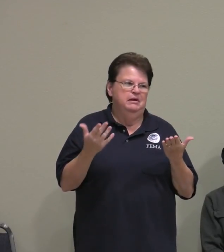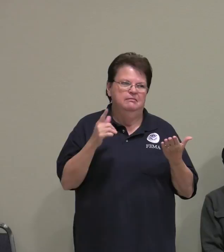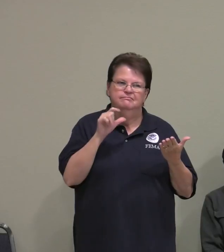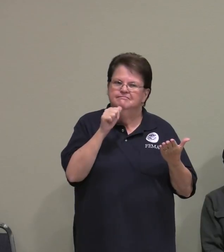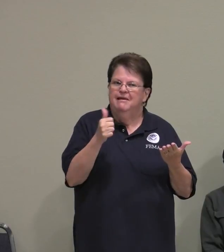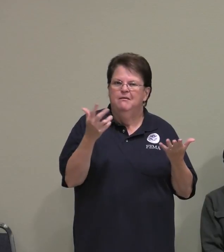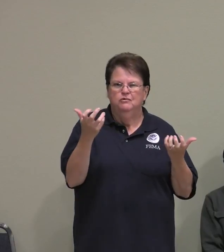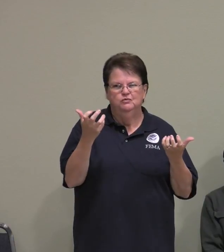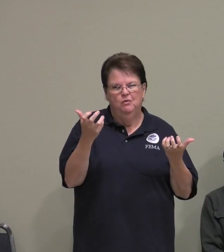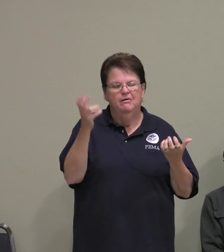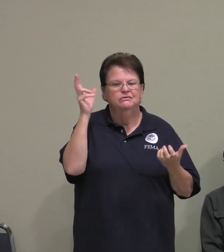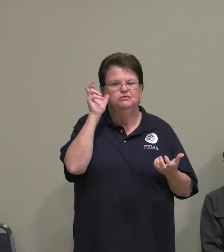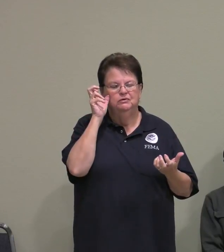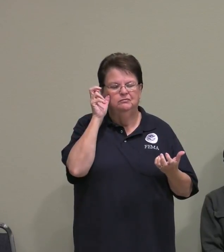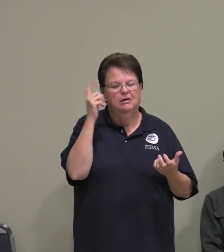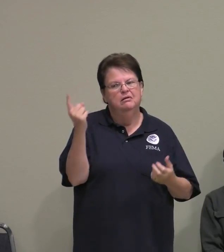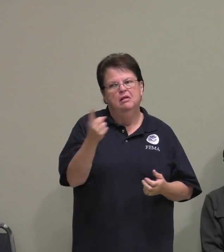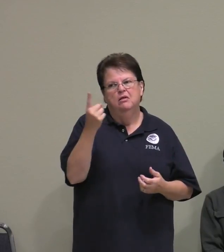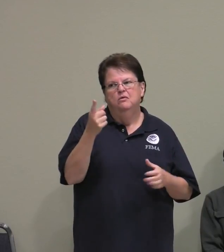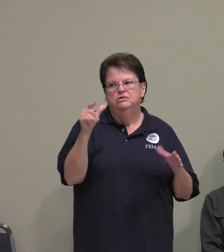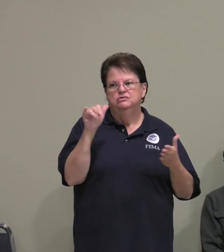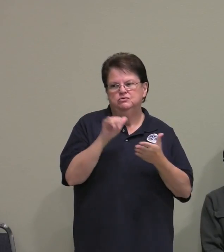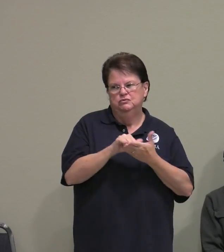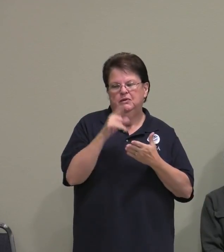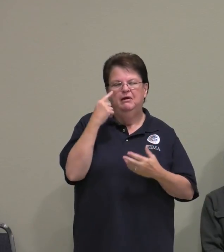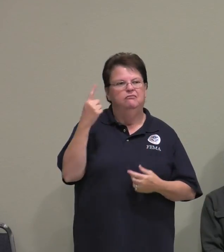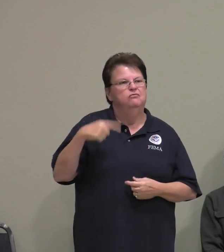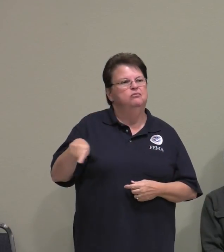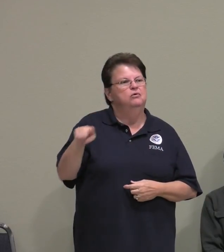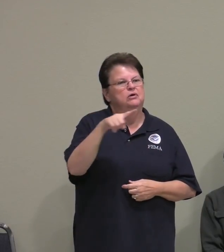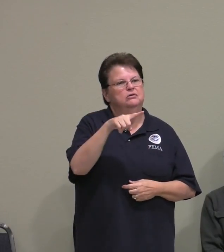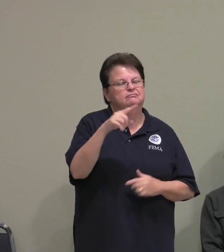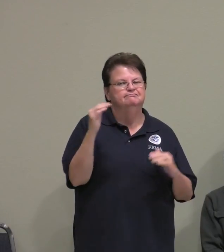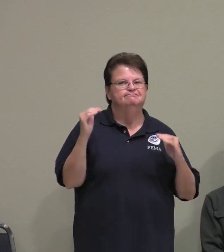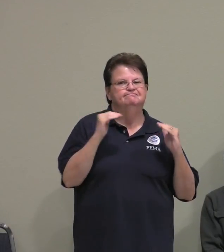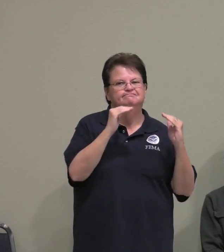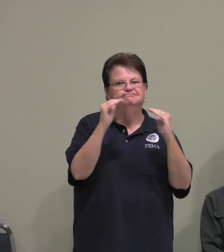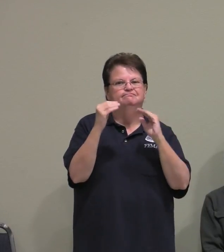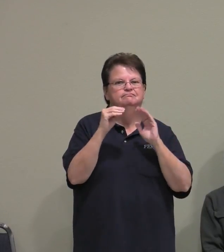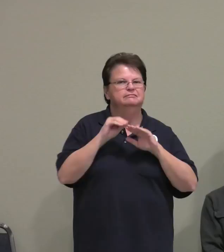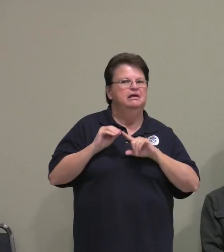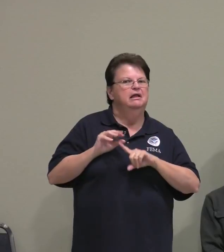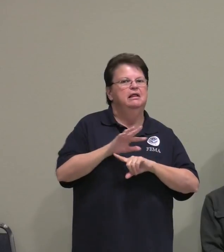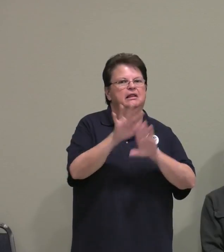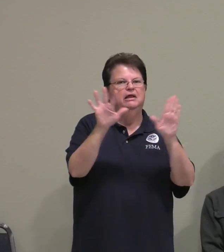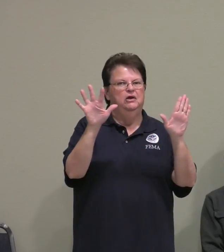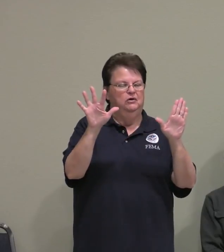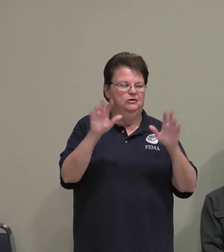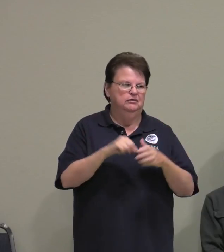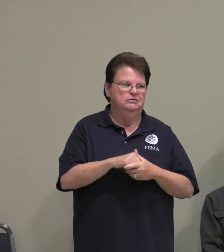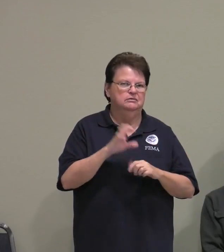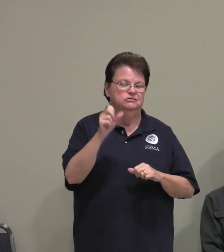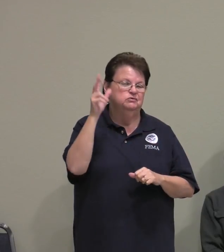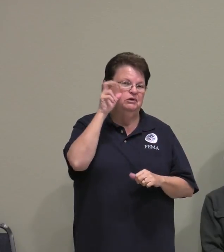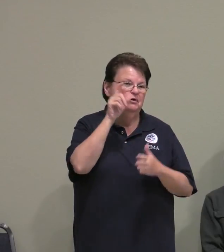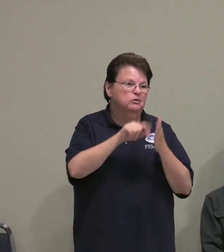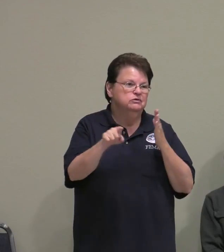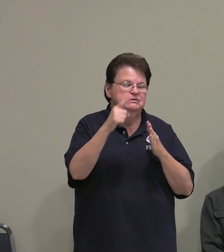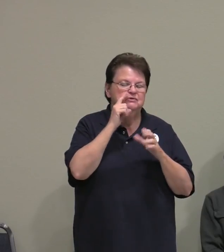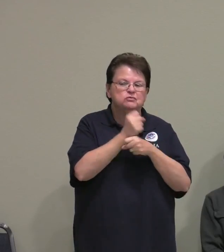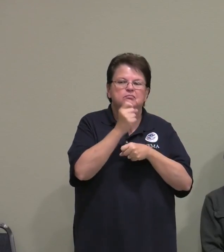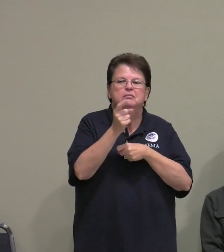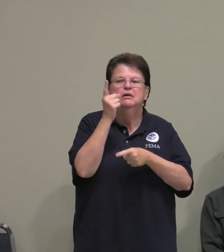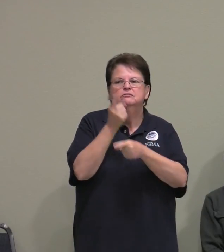want to hear. But I will always do that to you in fairness and transparency is tell you what you need to hear to make informed